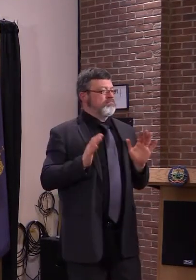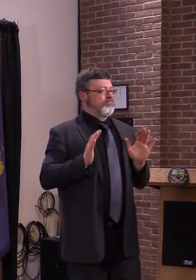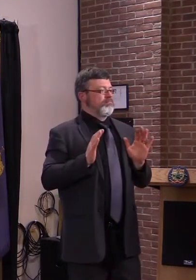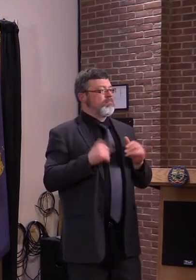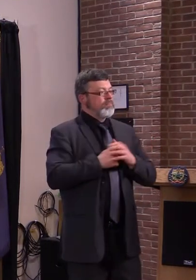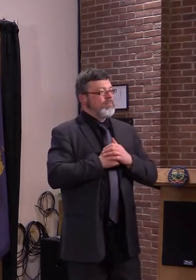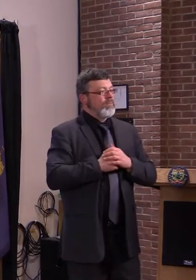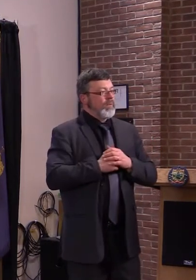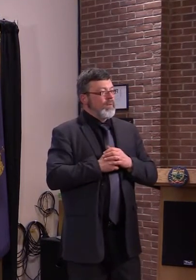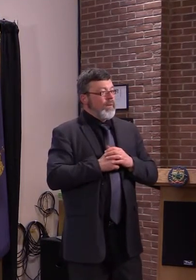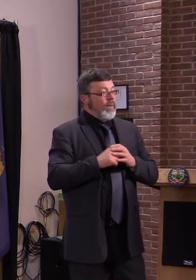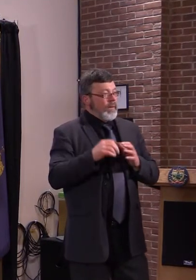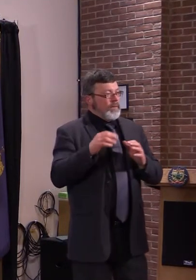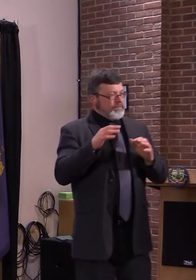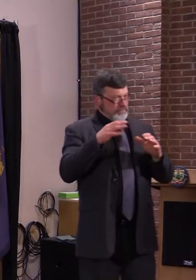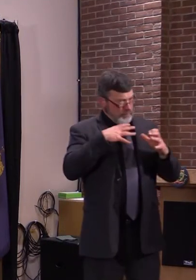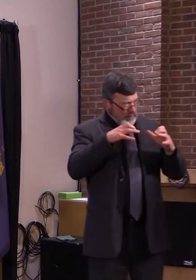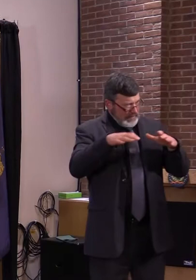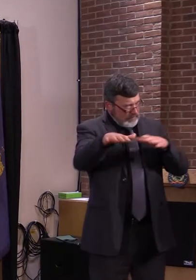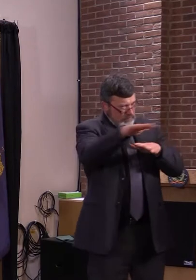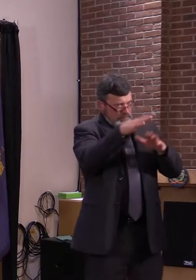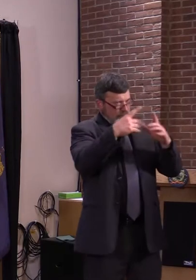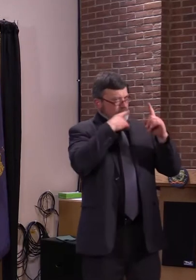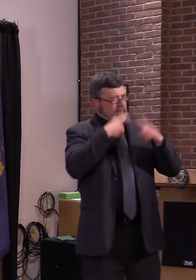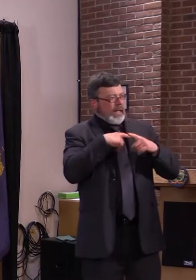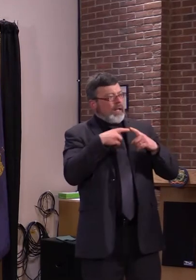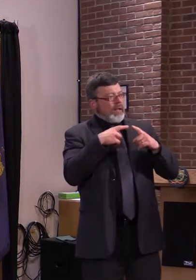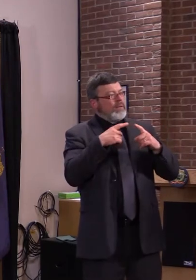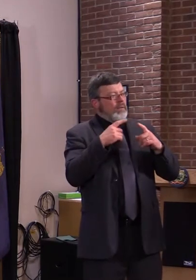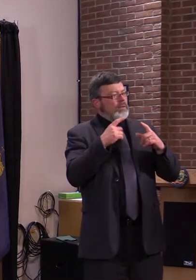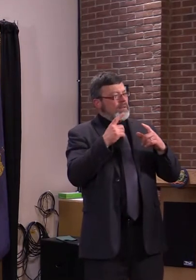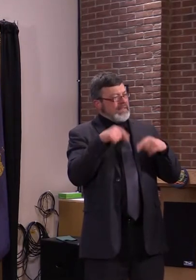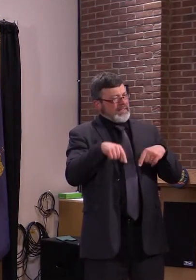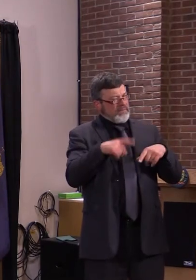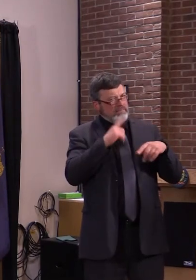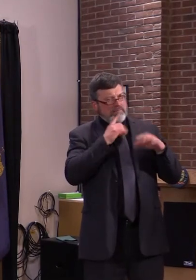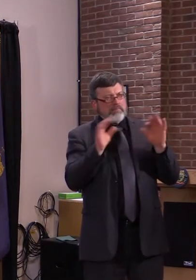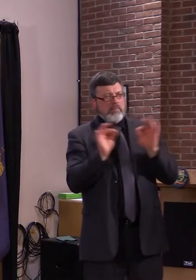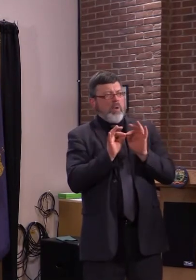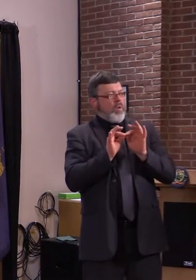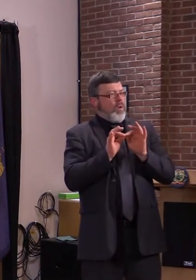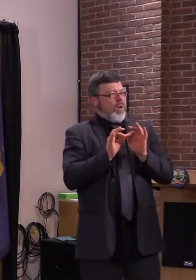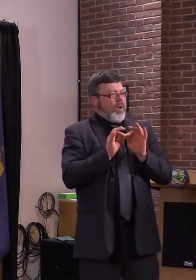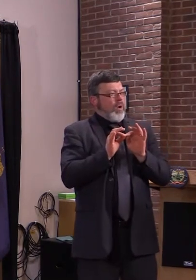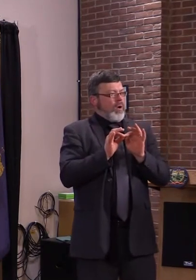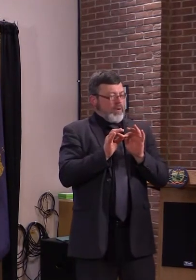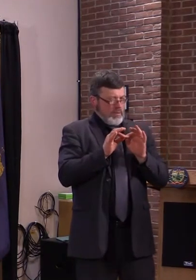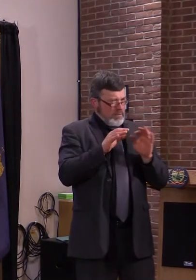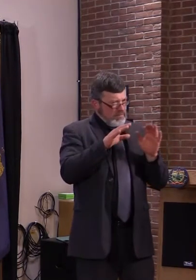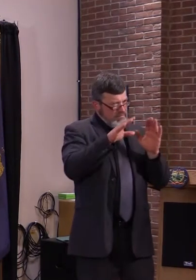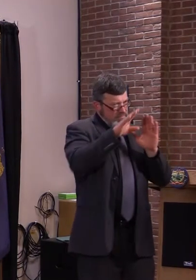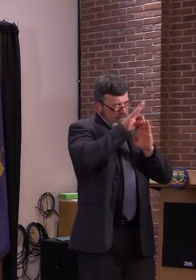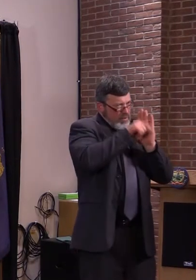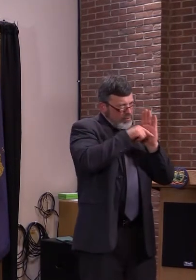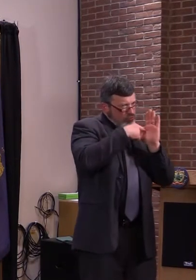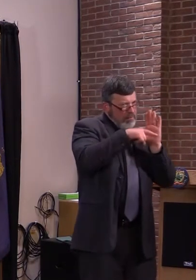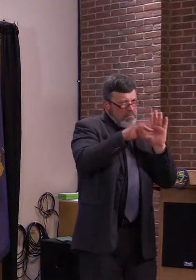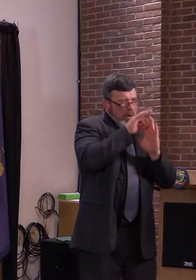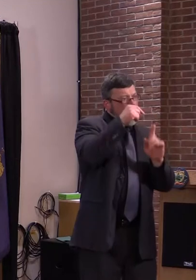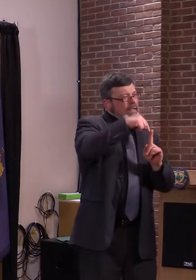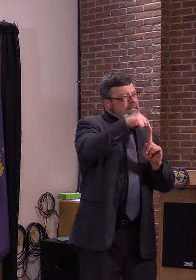accordingly and put this on the front burner and made sure that the background checks were done in an expeditious